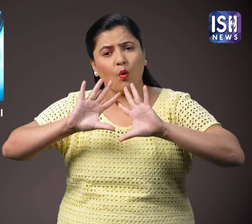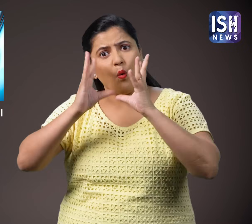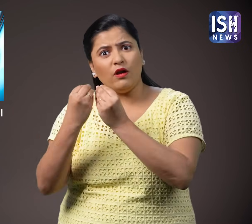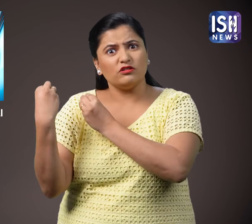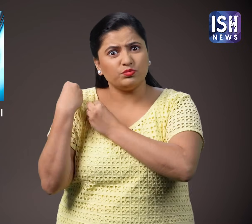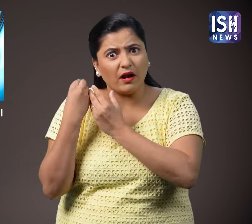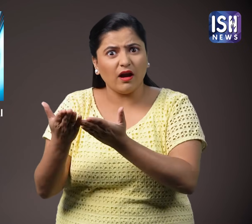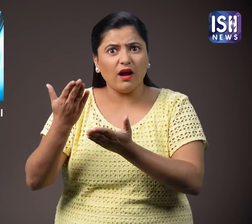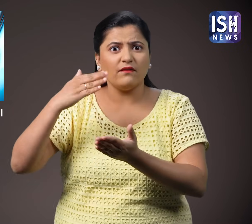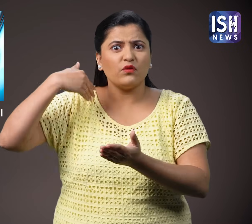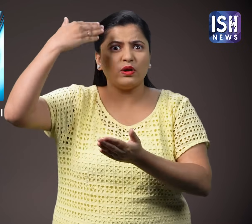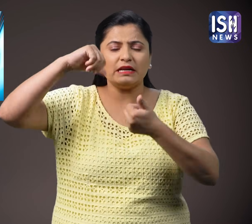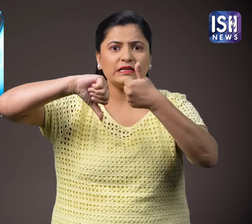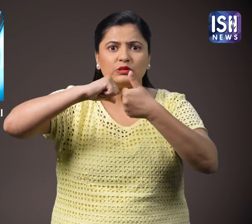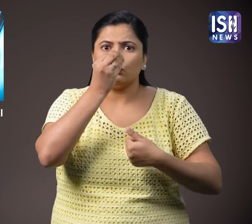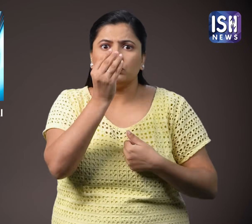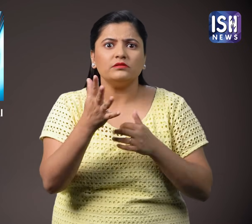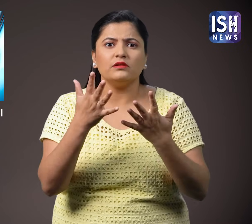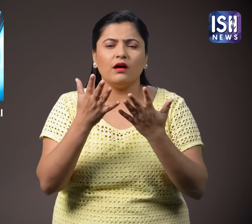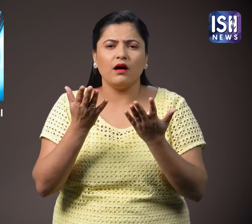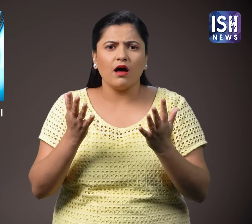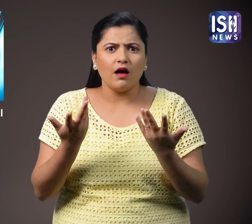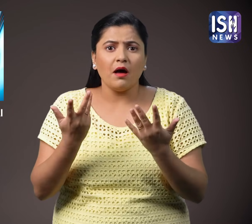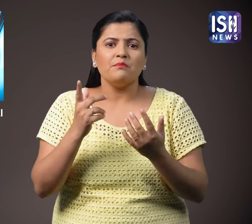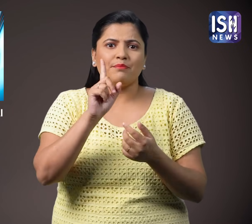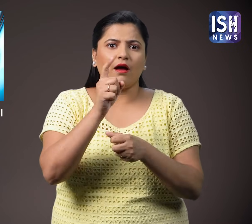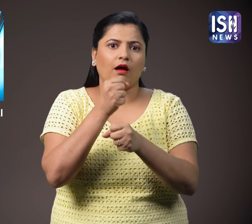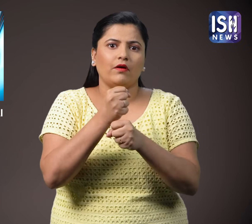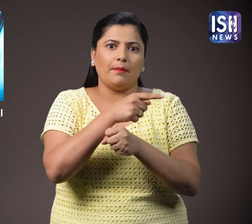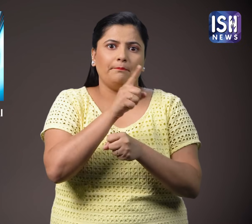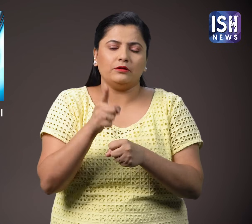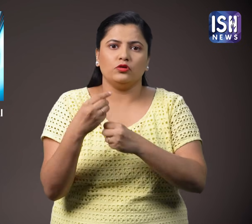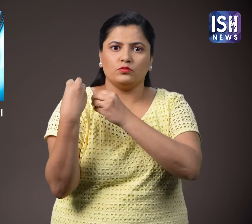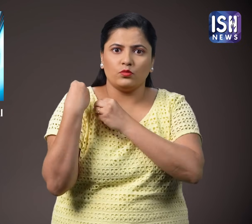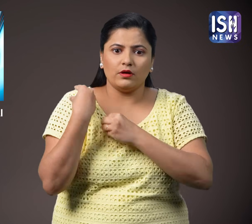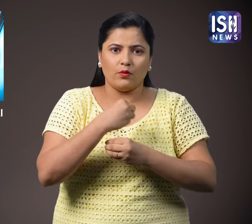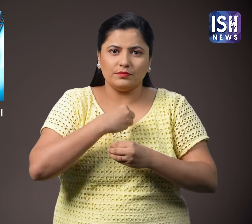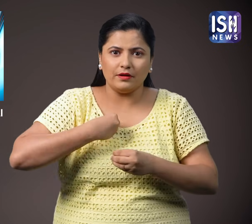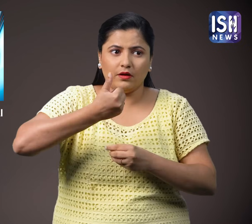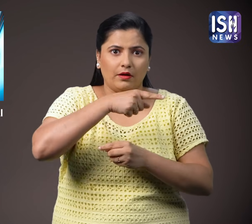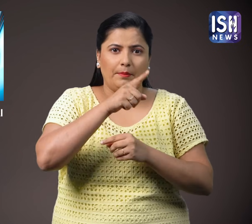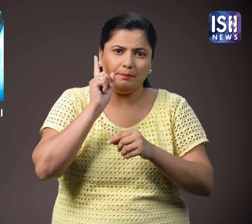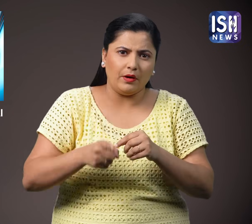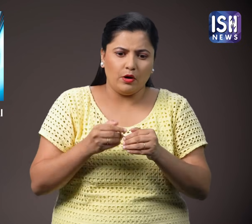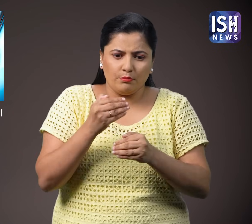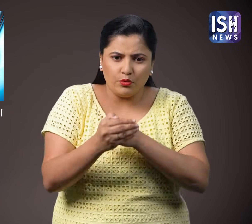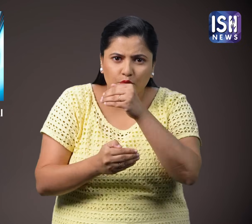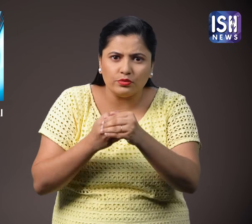for IVF could pose risks in the future. The government and health authorities will need to set clear rules for the